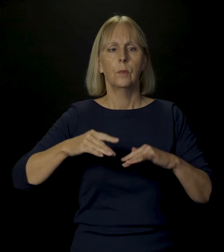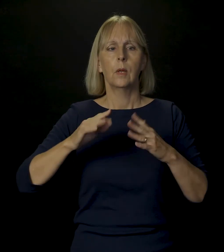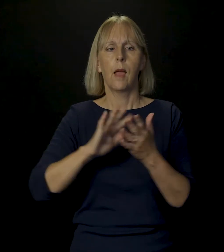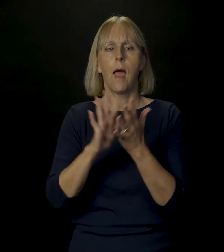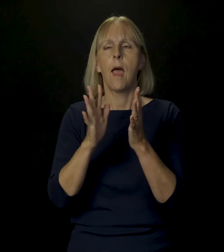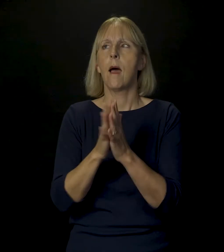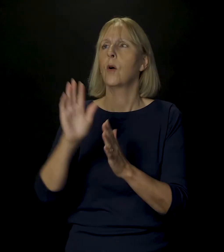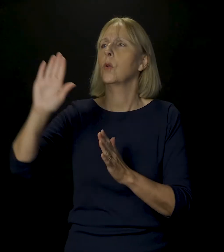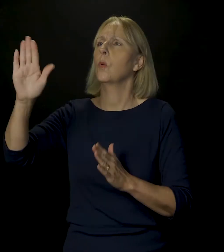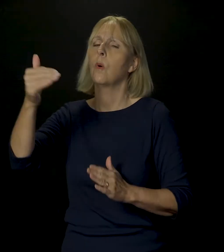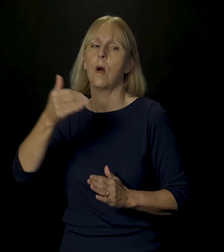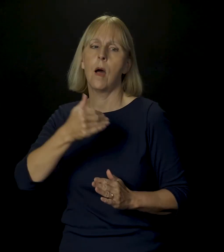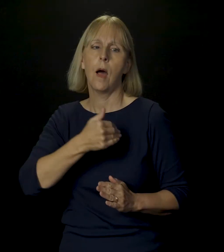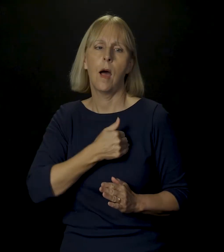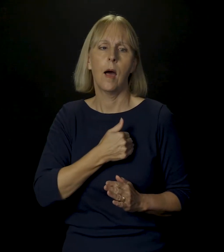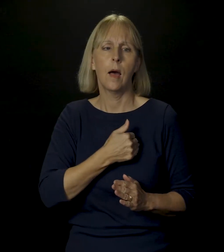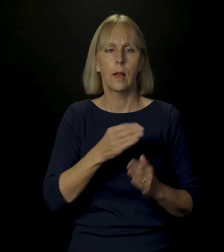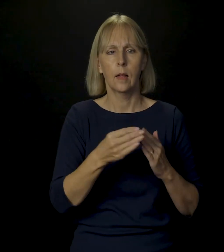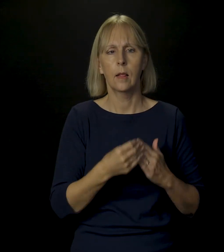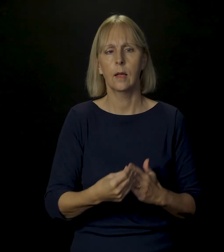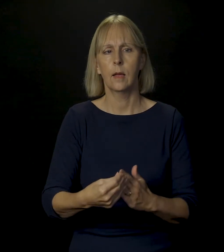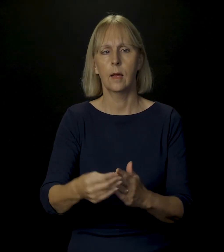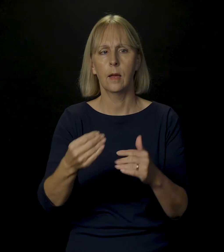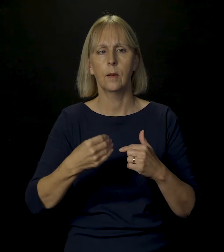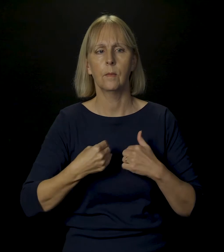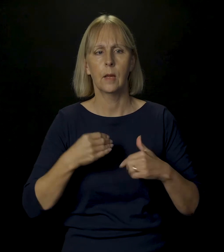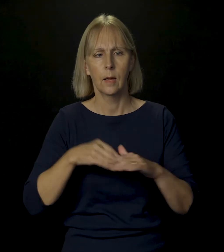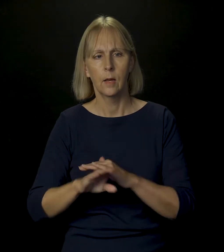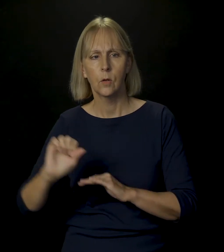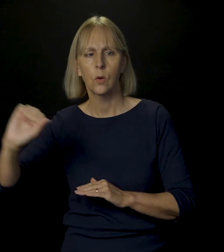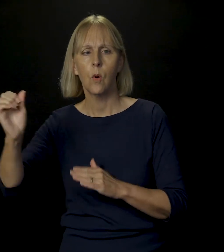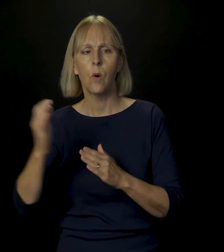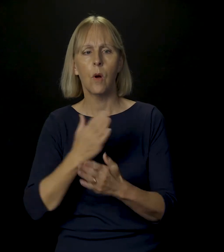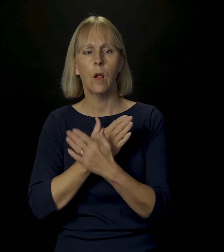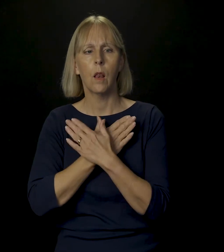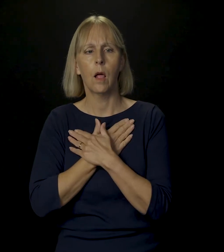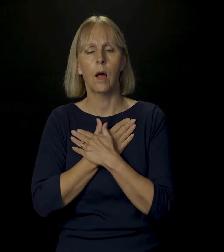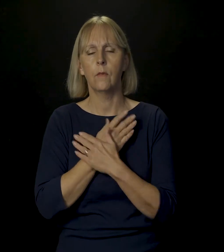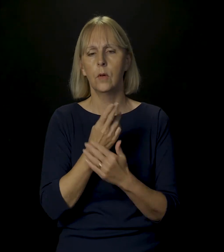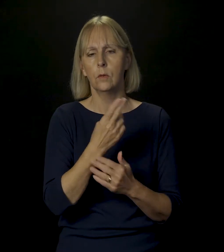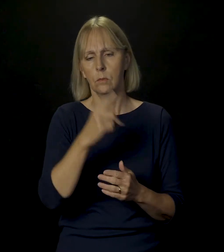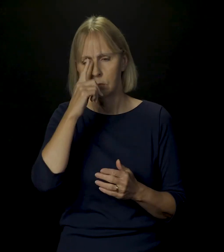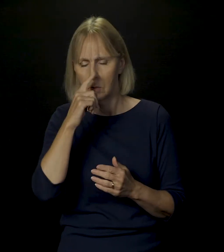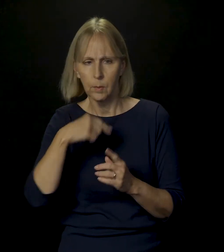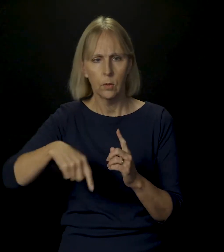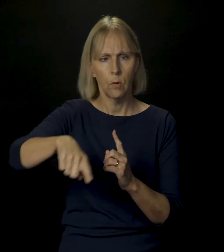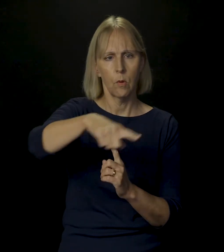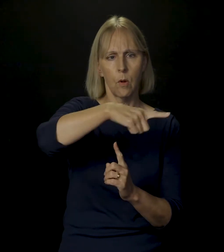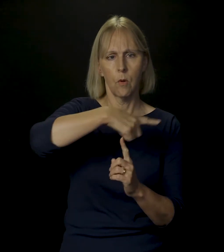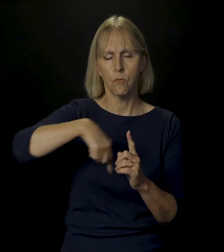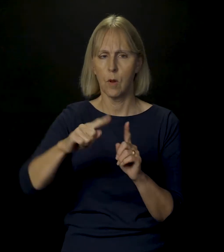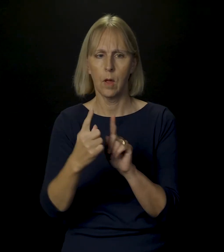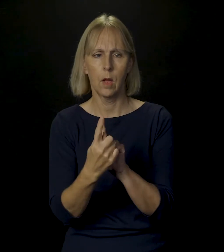With Your Heart And Lead Me In Your Love To Those Around